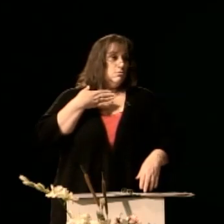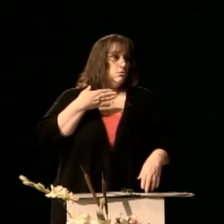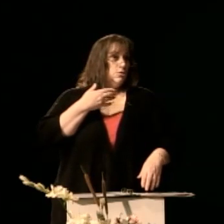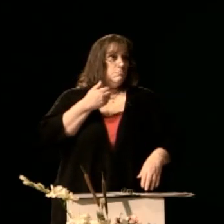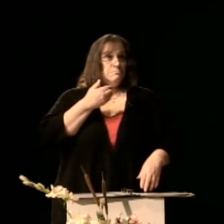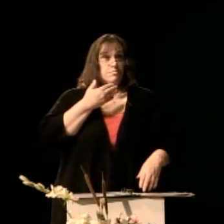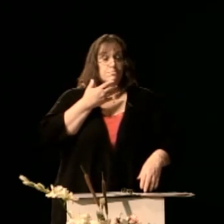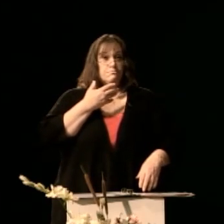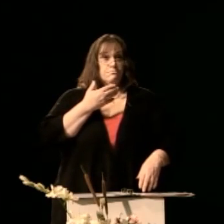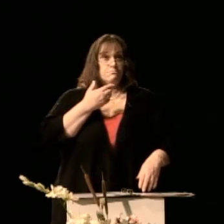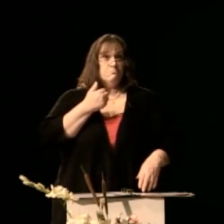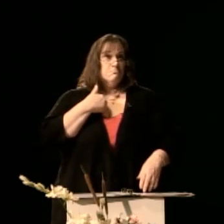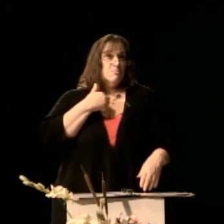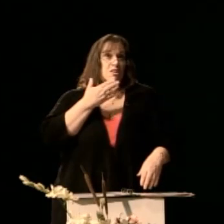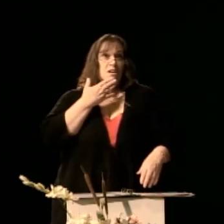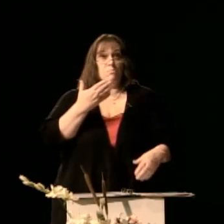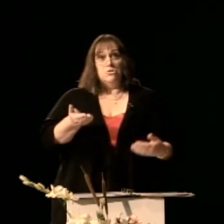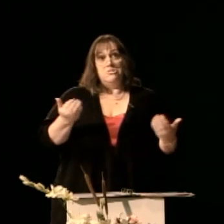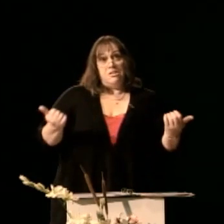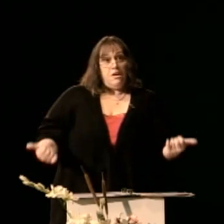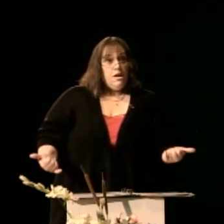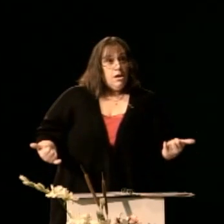or I'm good today.